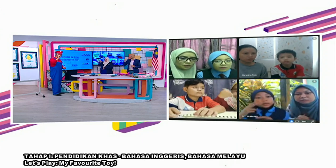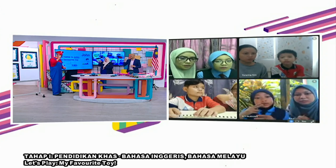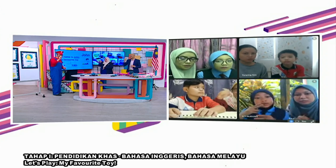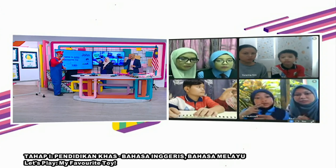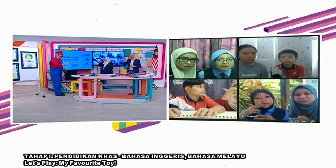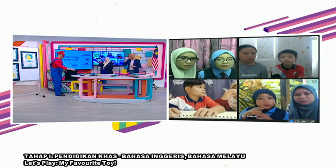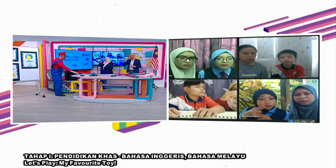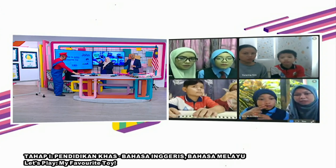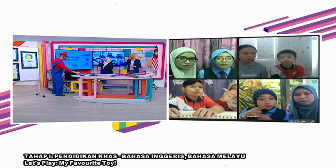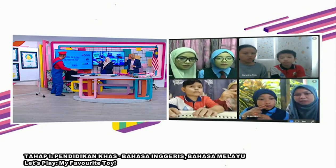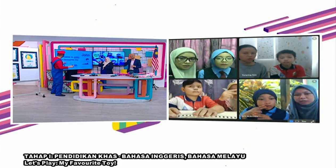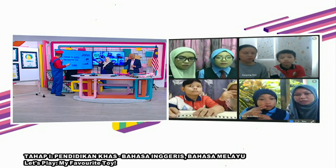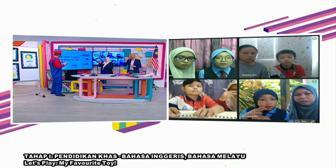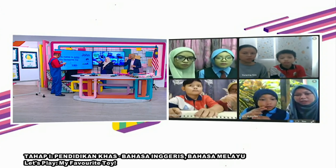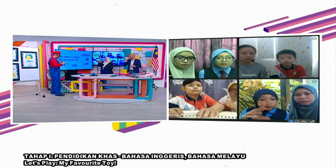John.